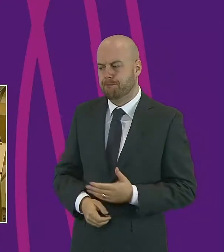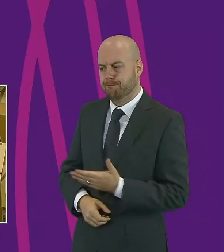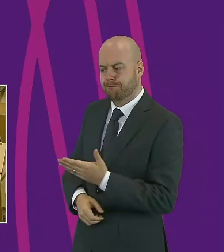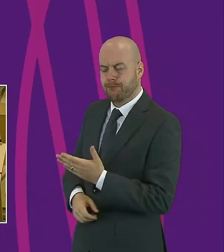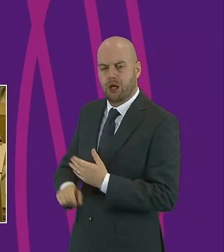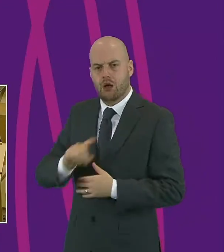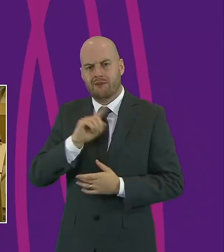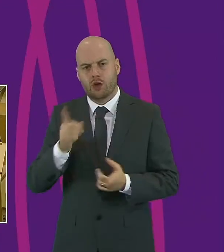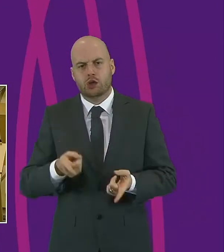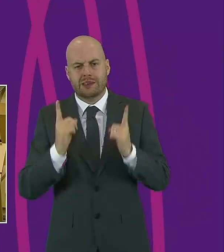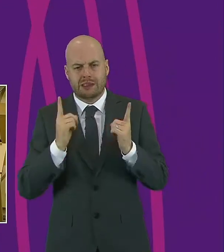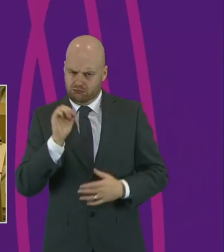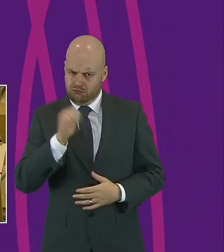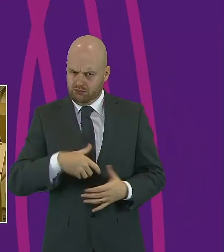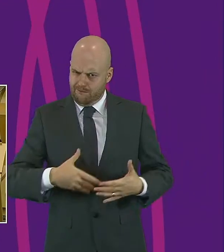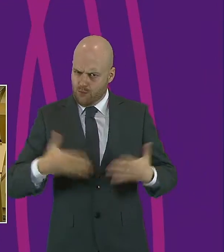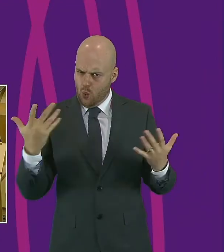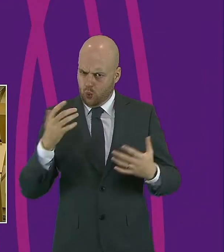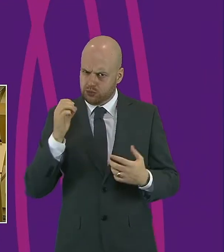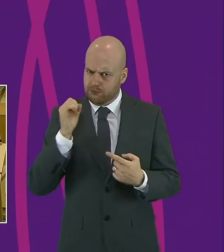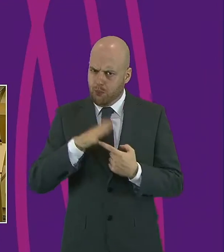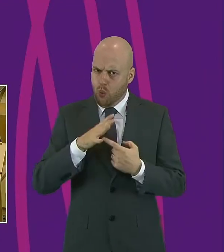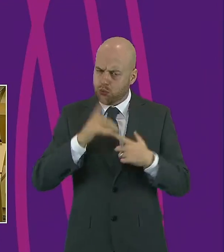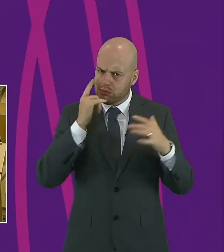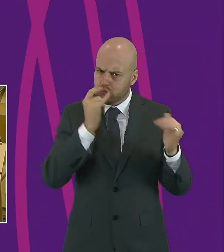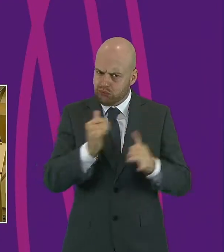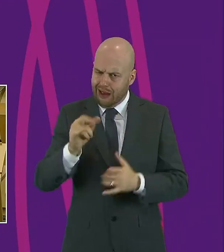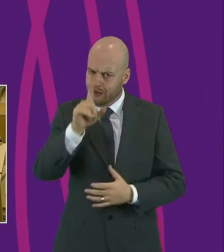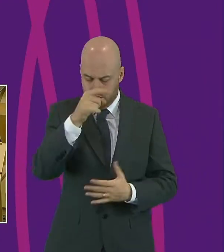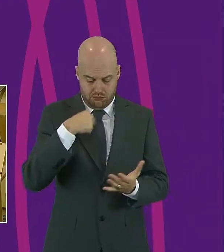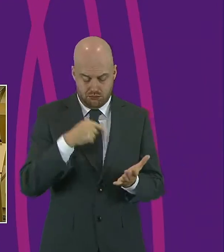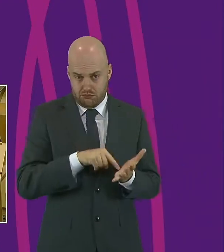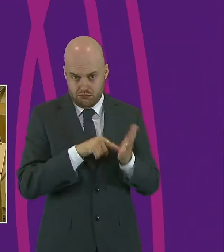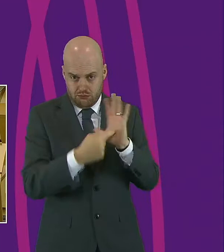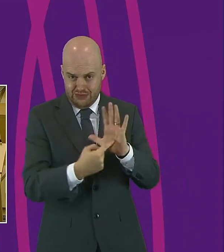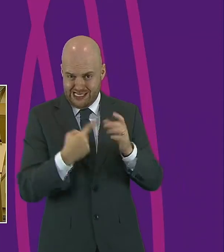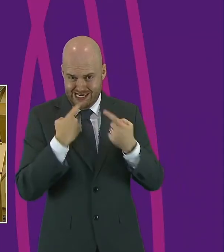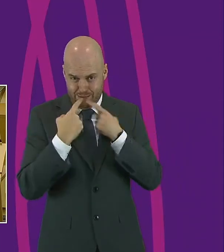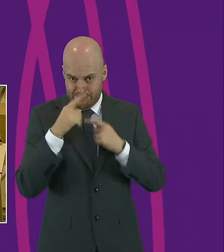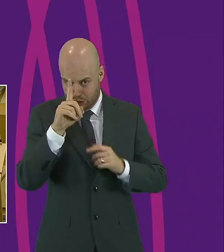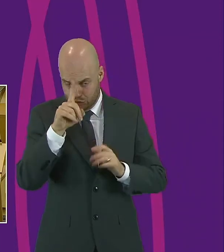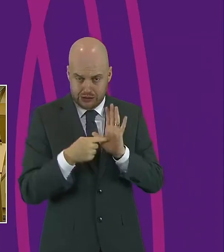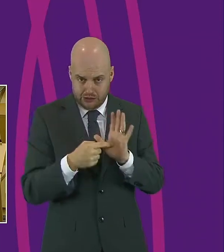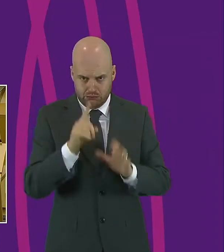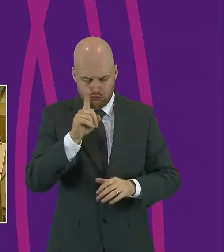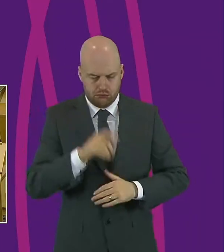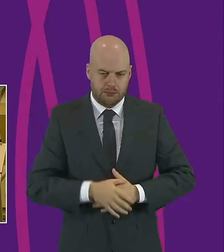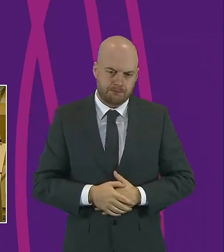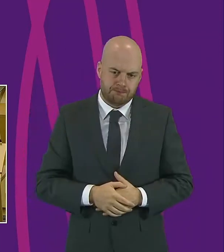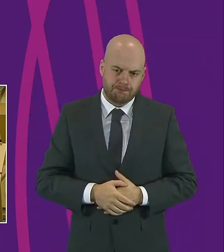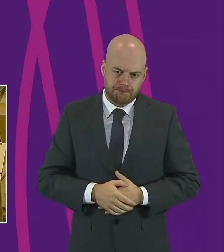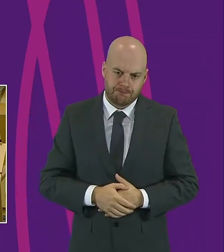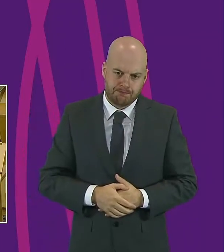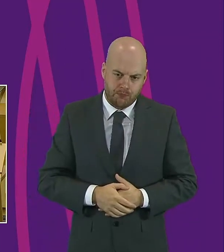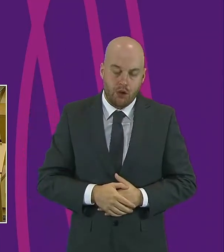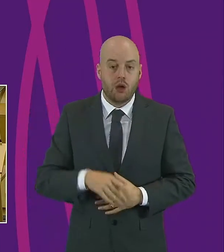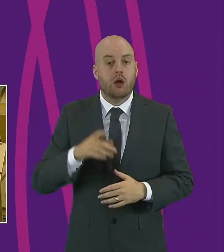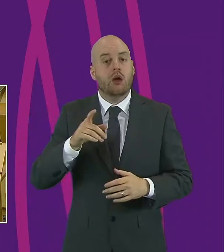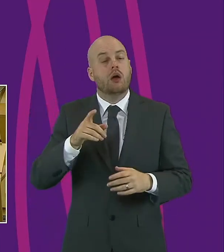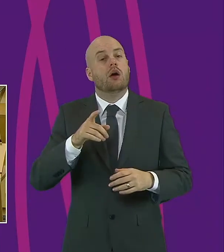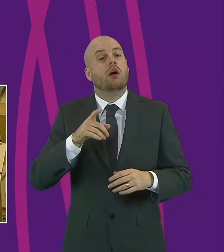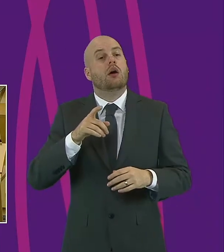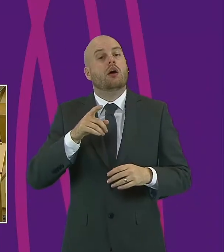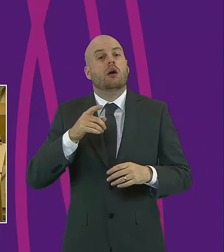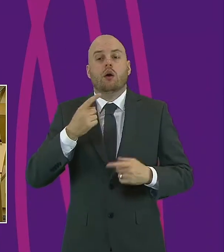I believe some of the information I'm about to give has already been given to Parliament, but if it's not, I stand to be corrected. We committed to Public